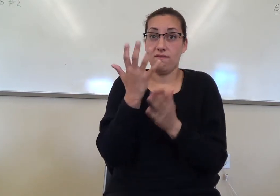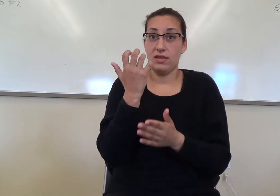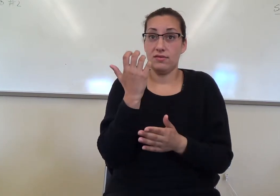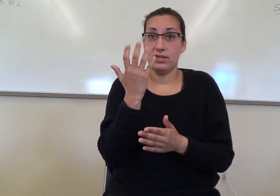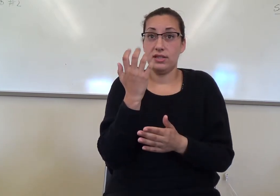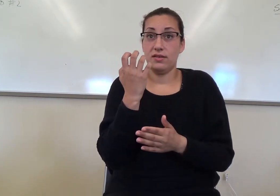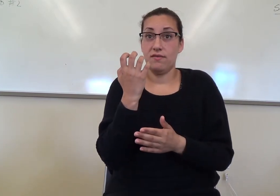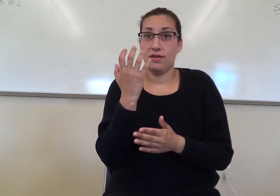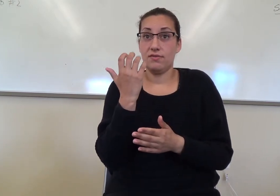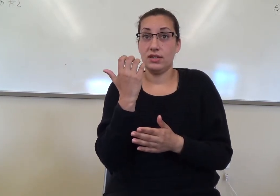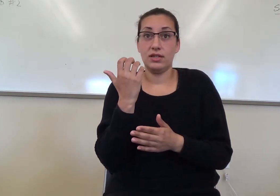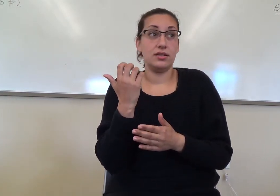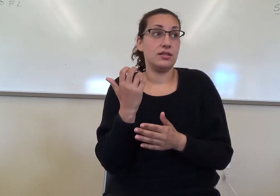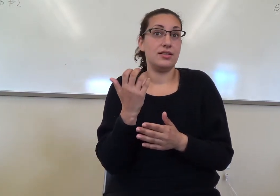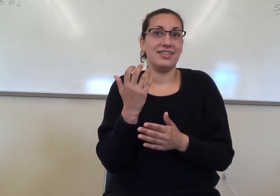of?